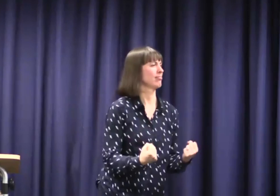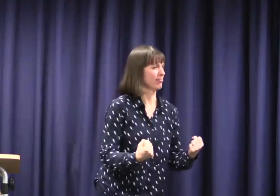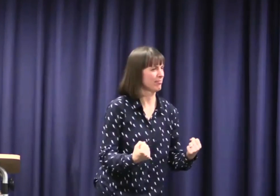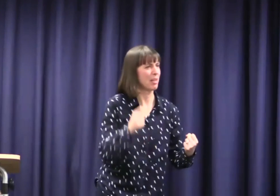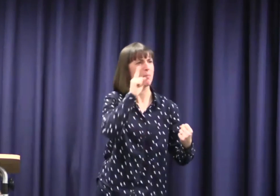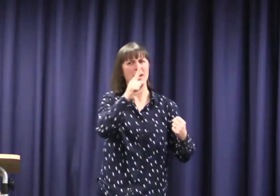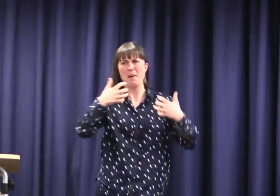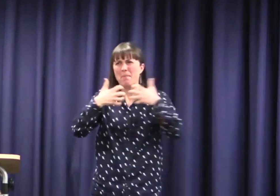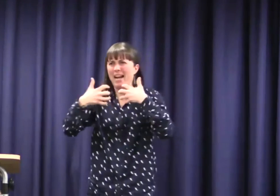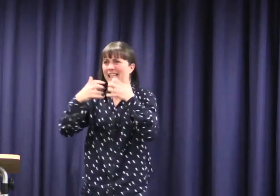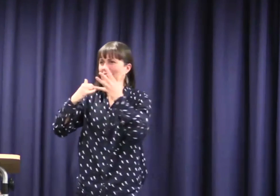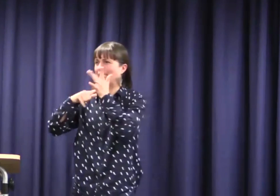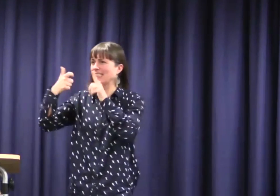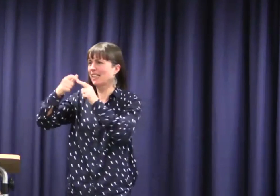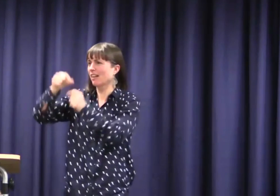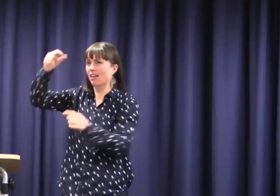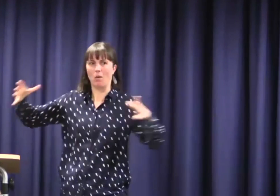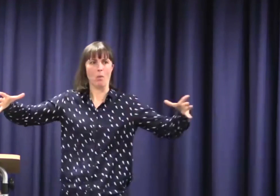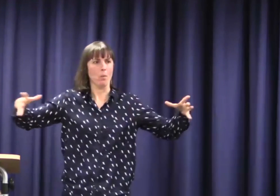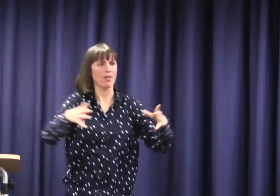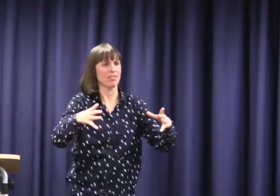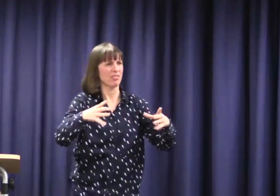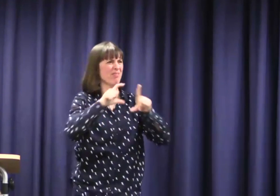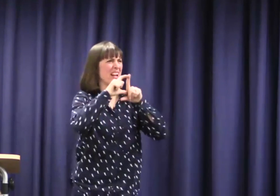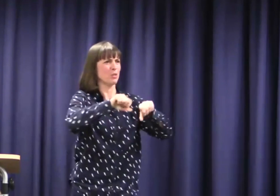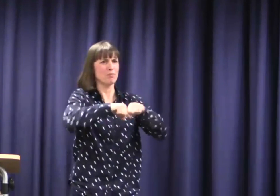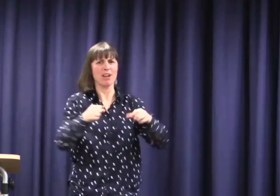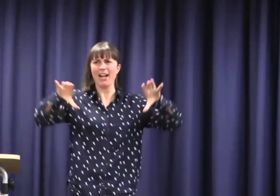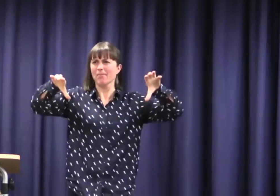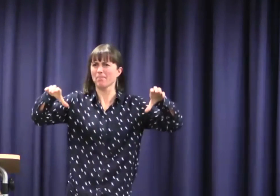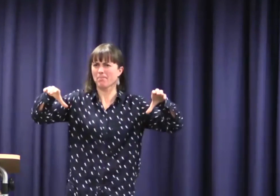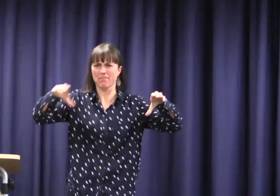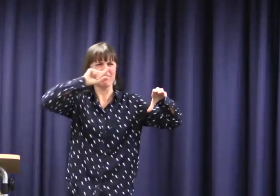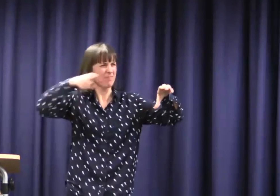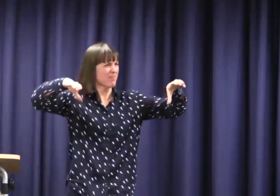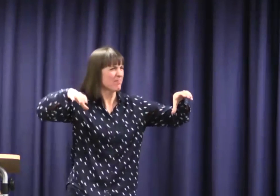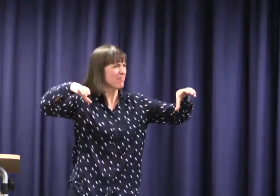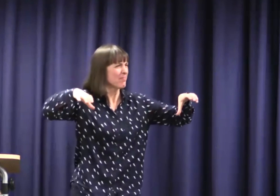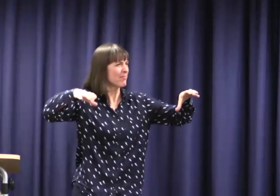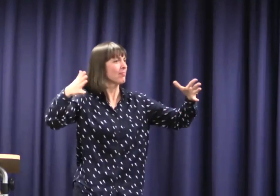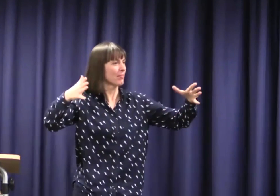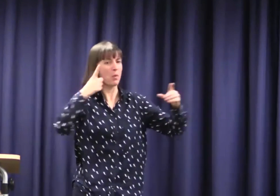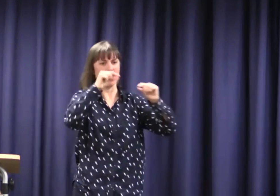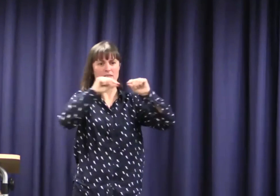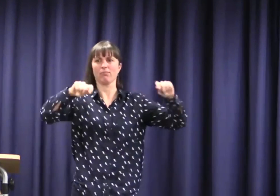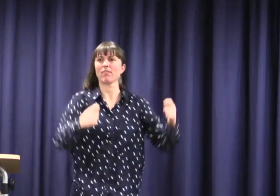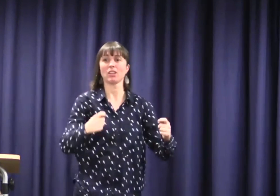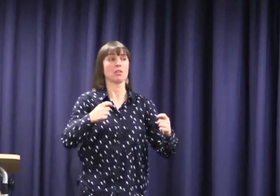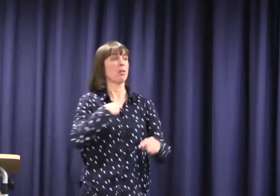they break easily, yeah. But many sticks together are really, really hard to